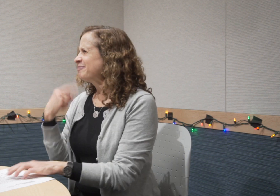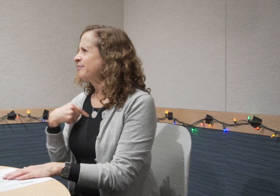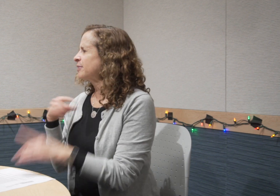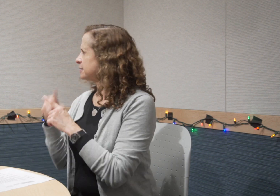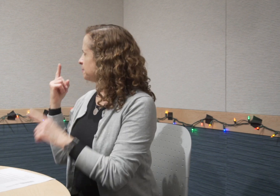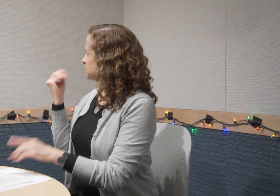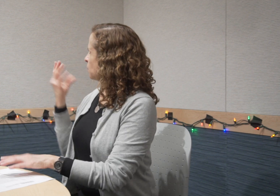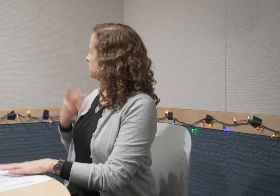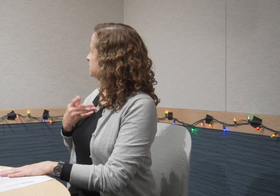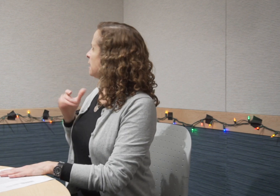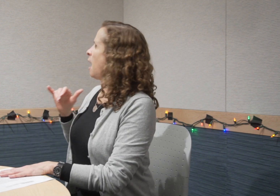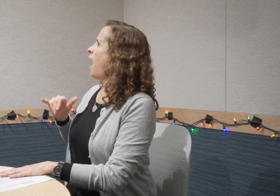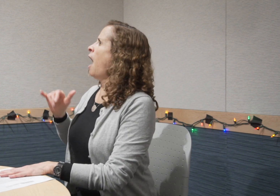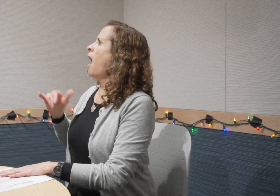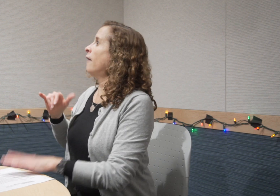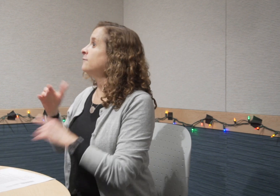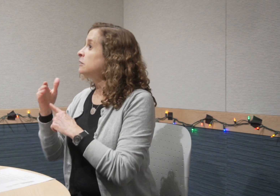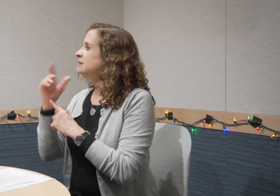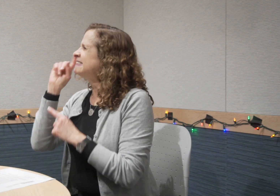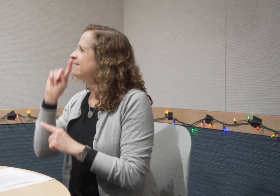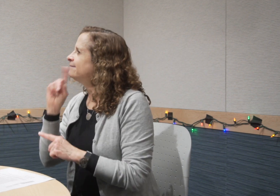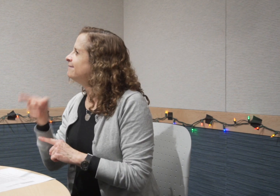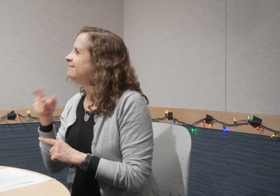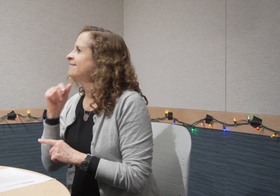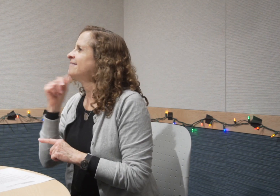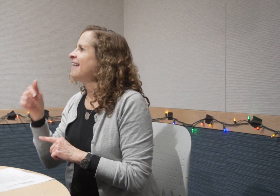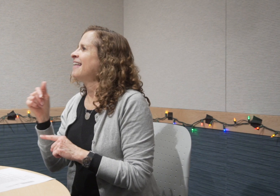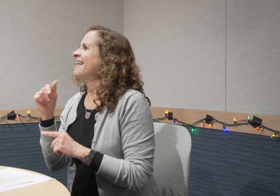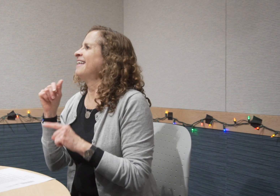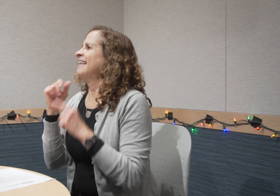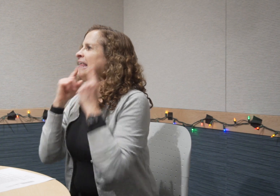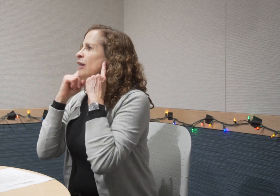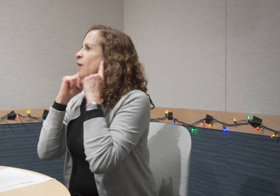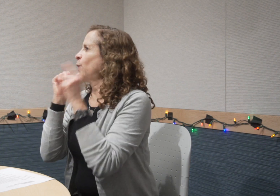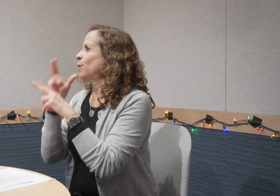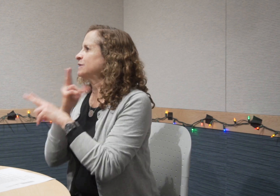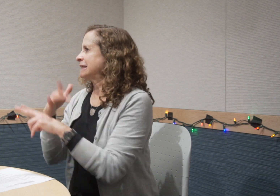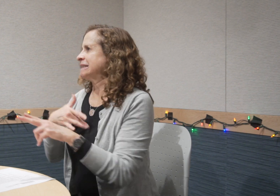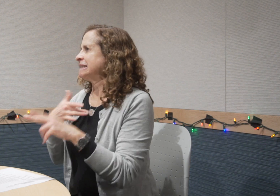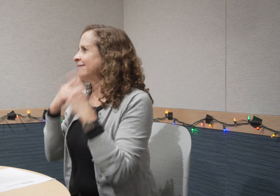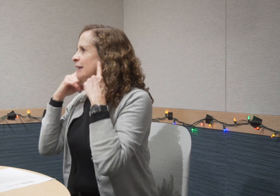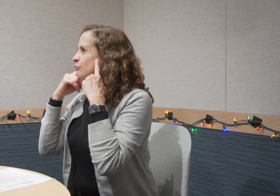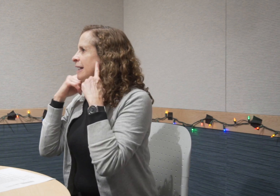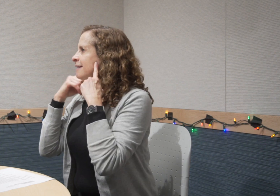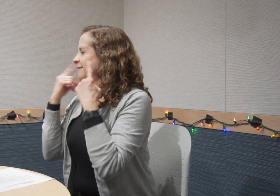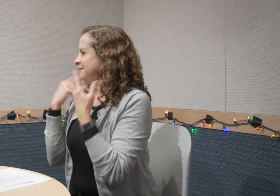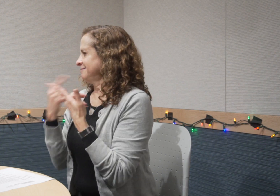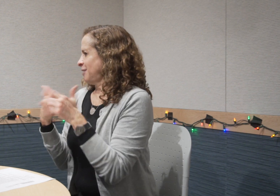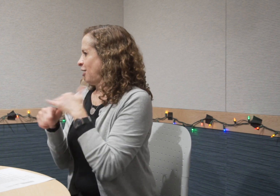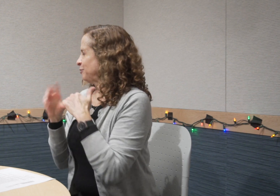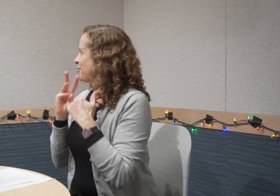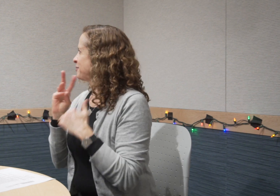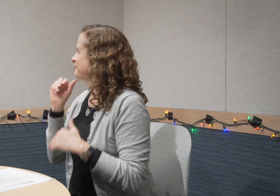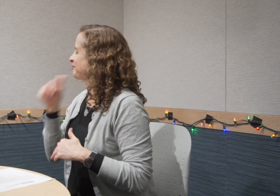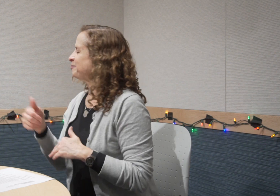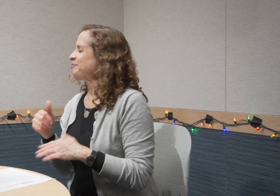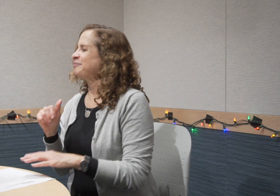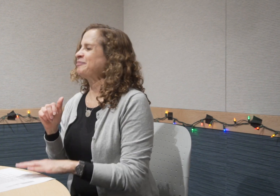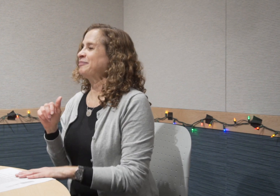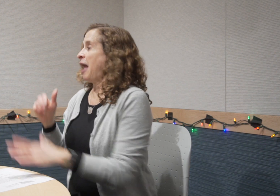fish about? Oh. And then they explained it to me that because fish are deaf. They don't have ears. They're underwater. They